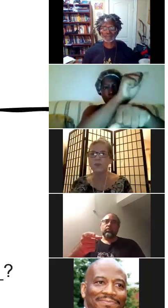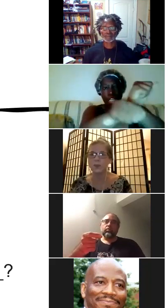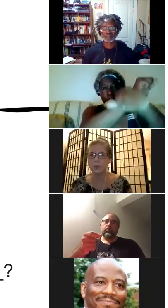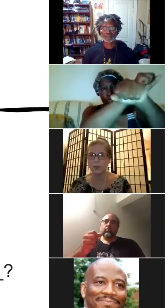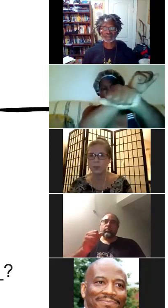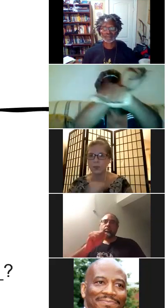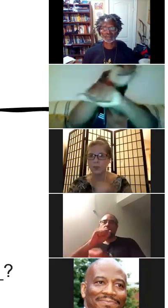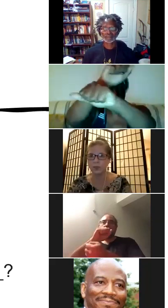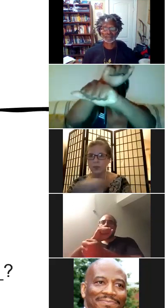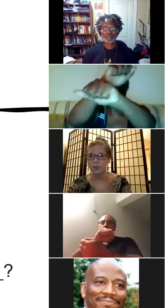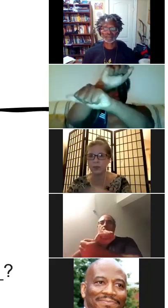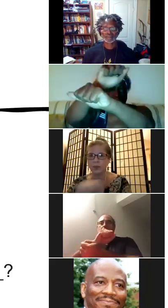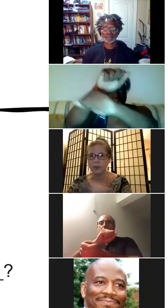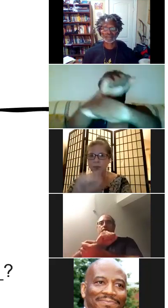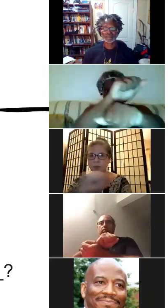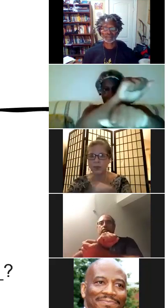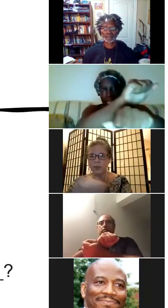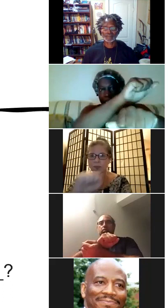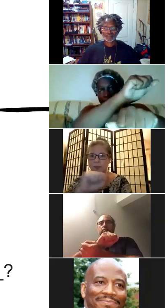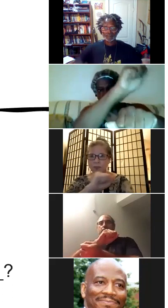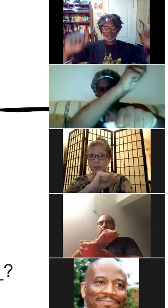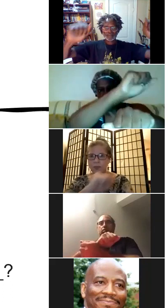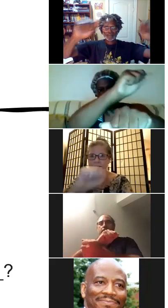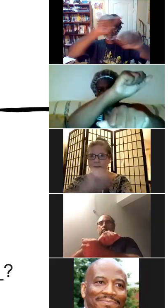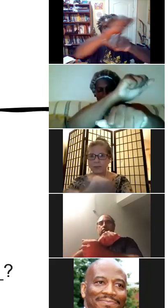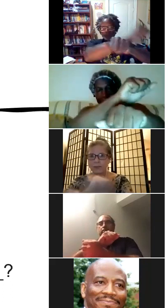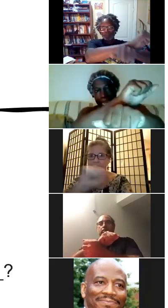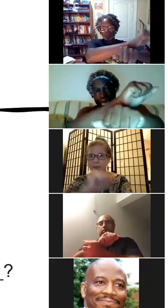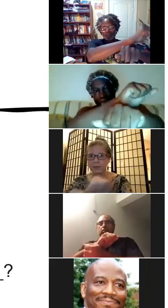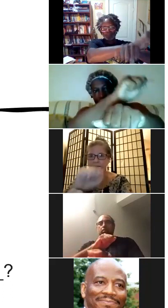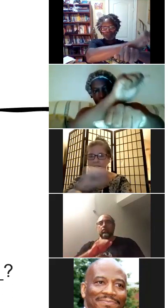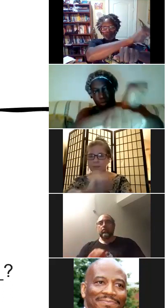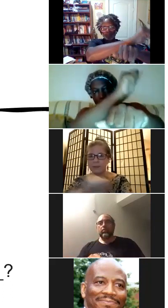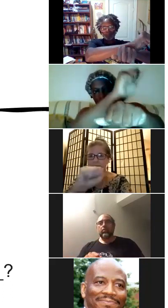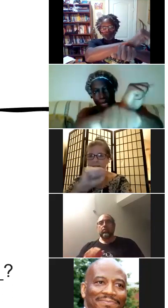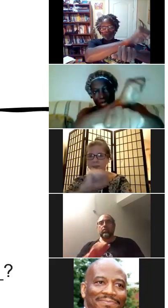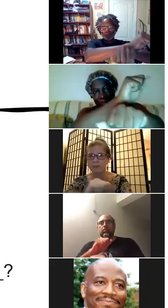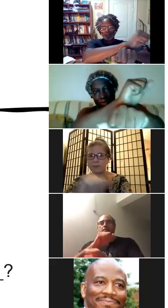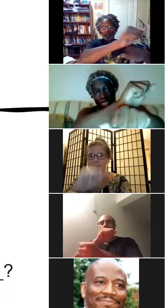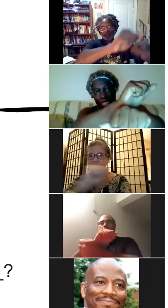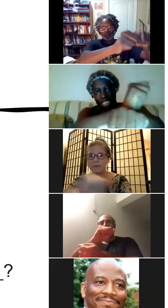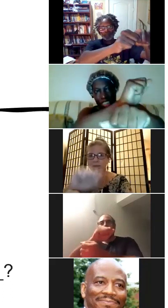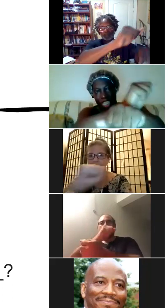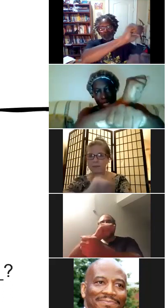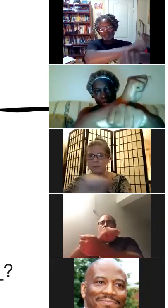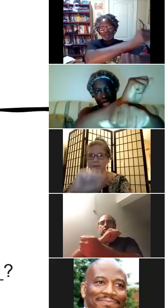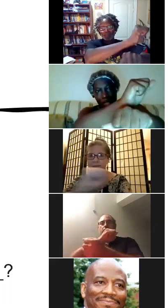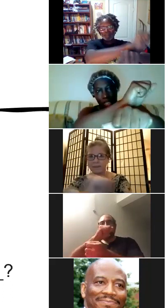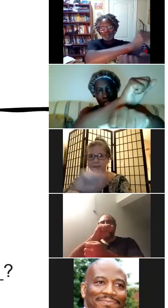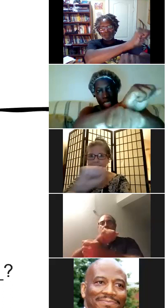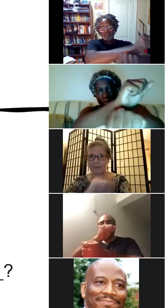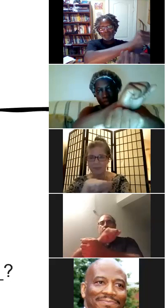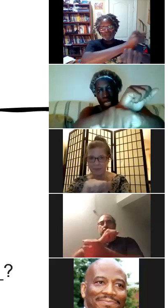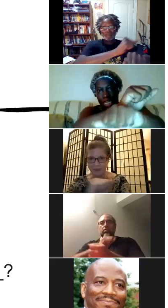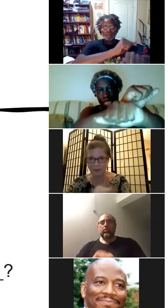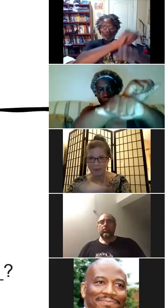work. So you got your 2 A hands, and your dominant A hand is swiping just a tiny bit on